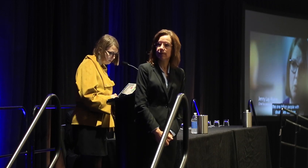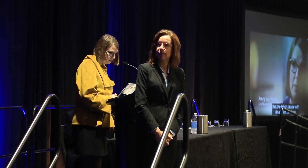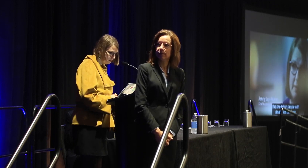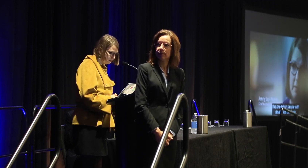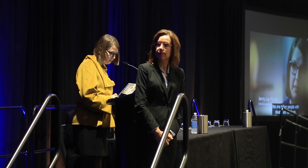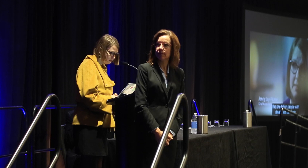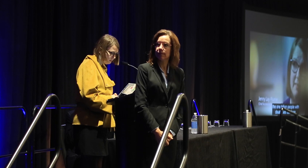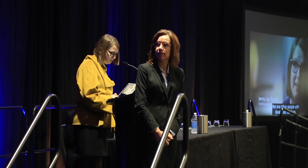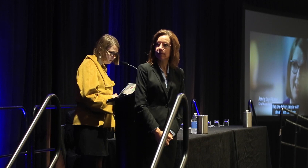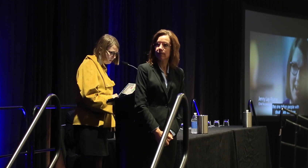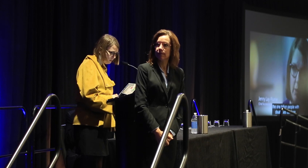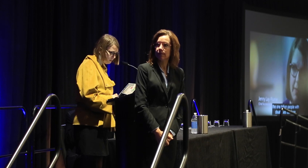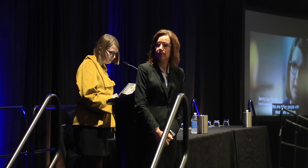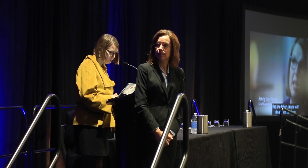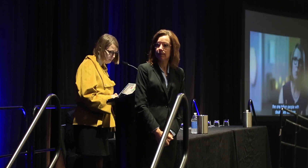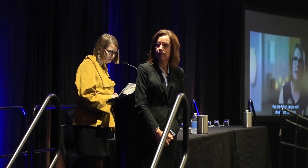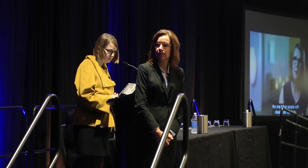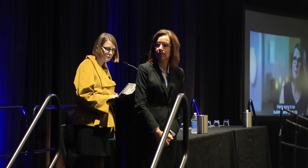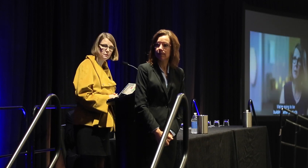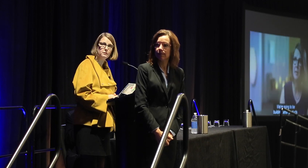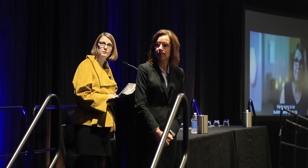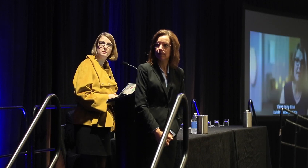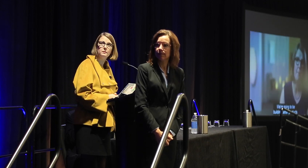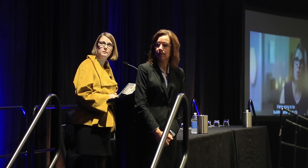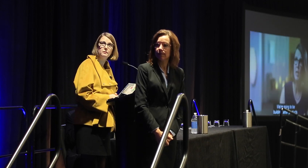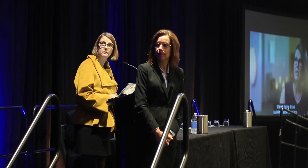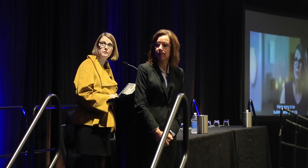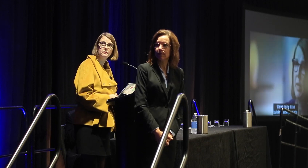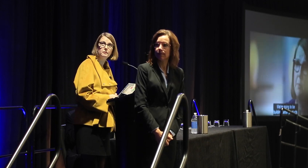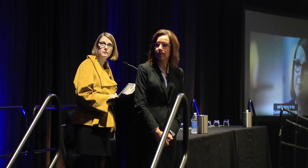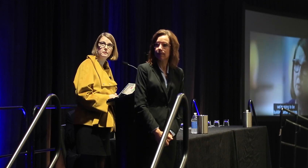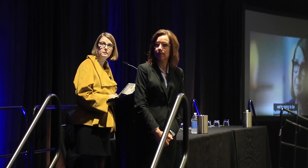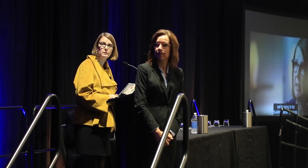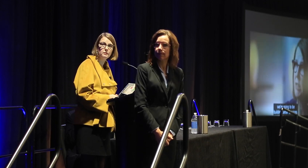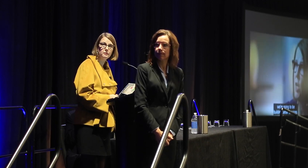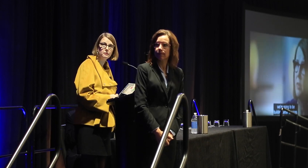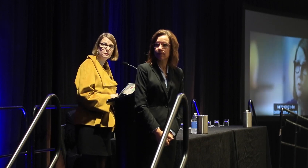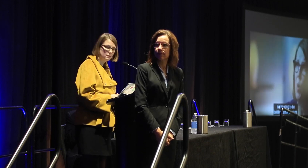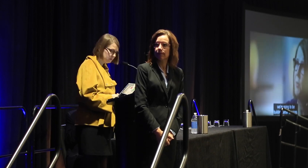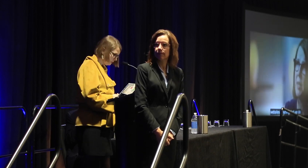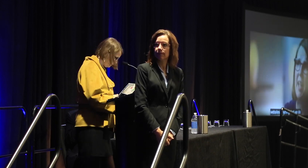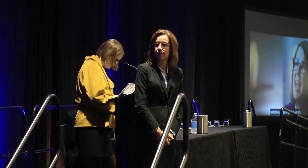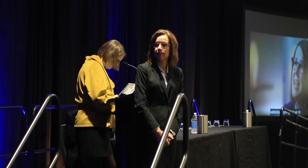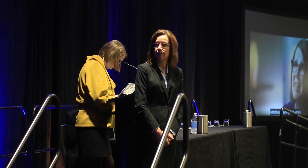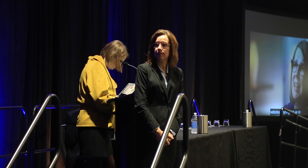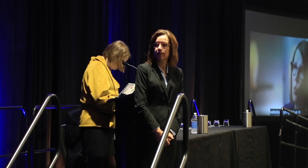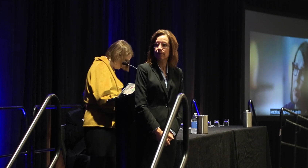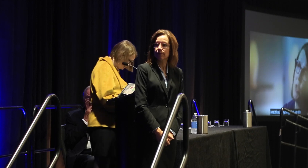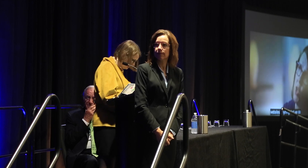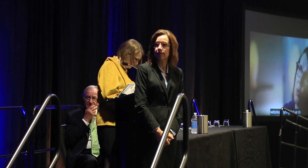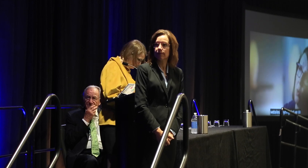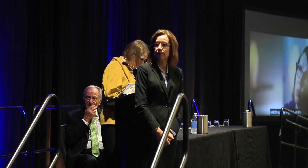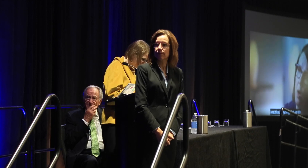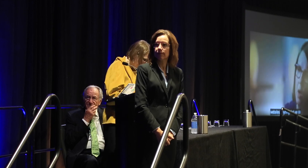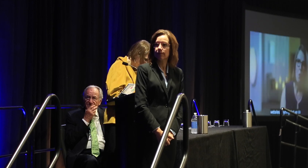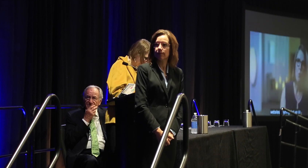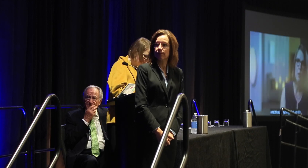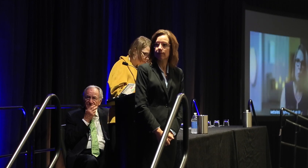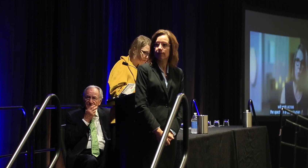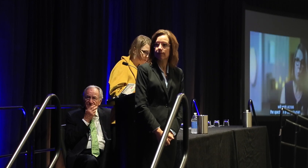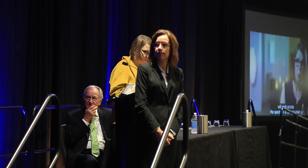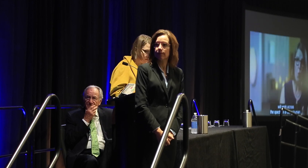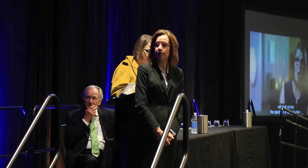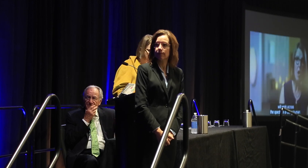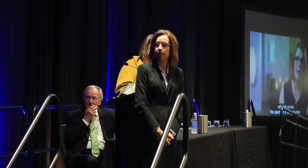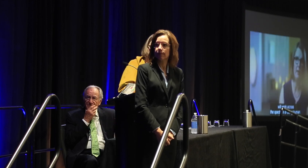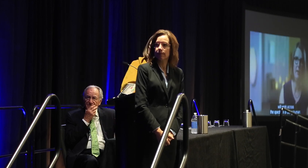people with disabilities out there. We're going to be building better products, we're going to be building better services, websites, anything that we do